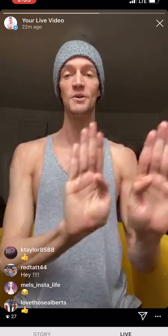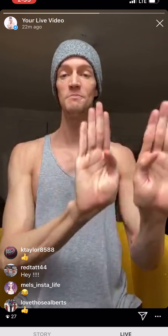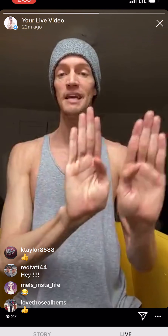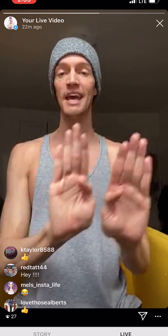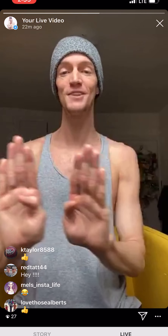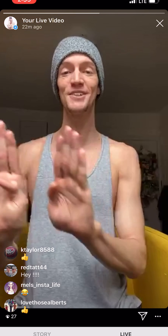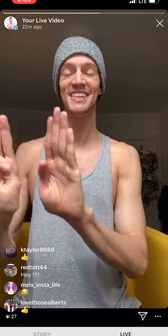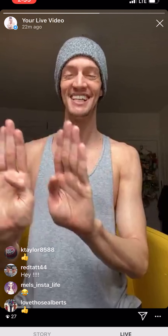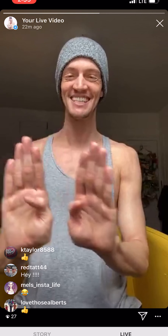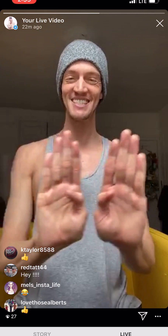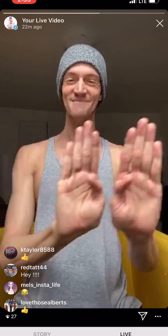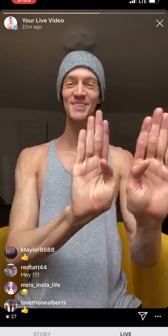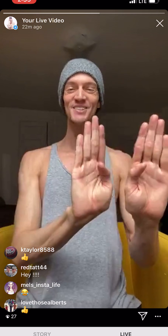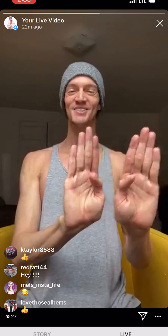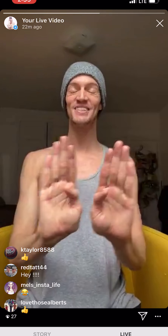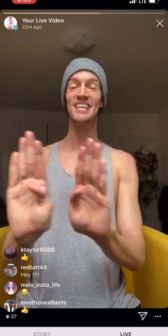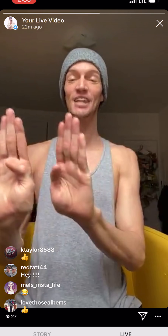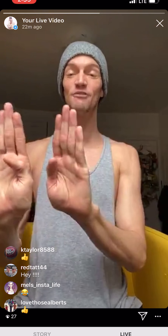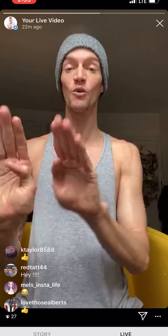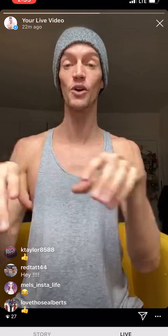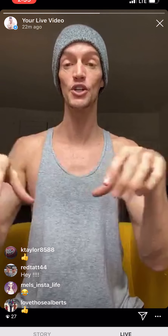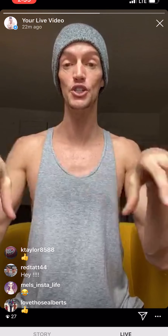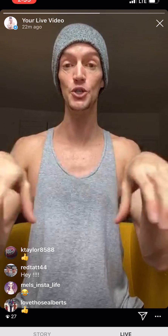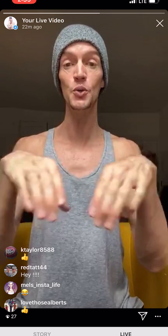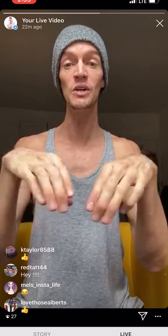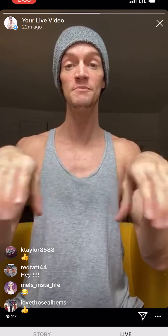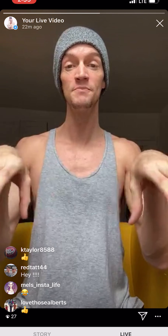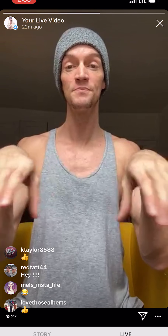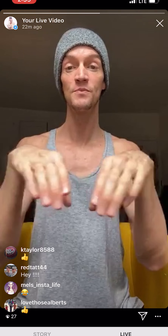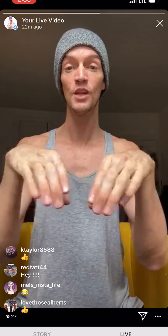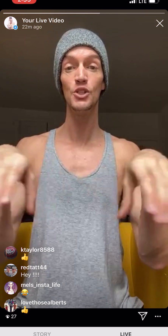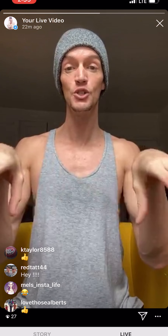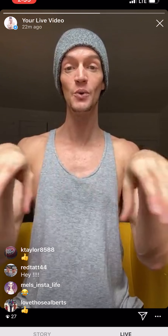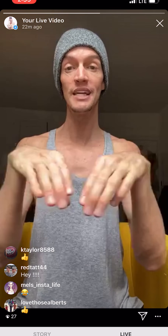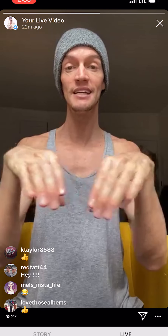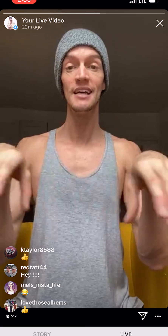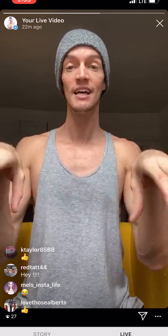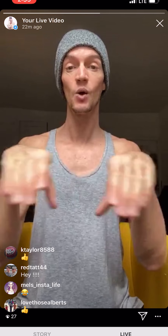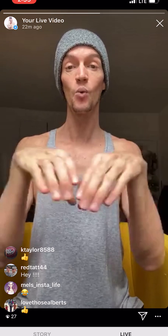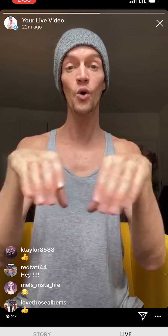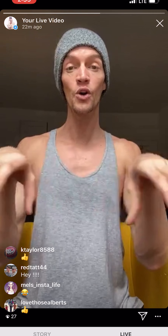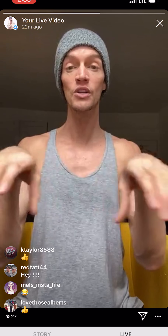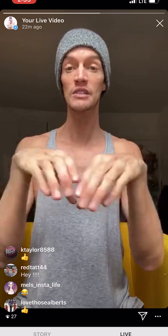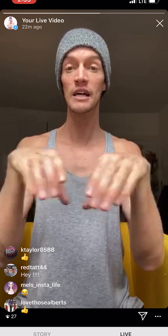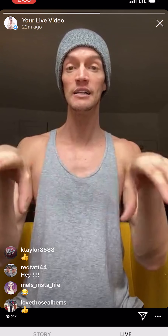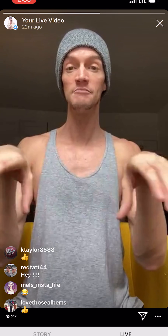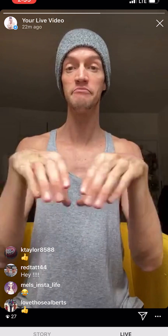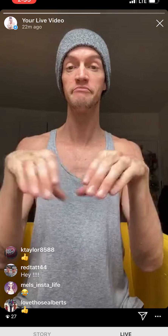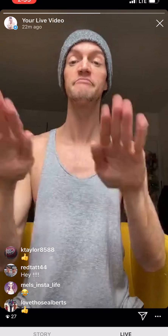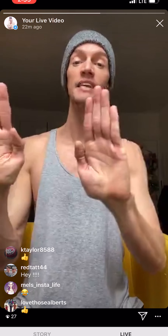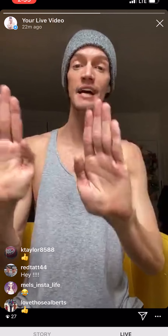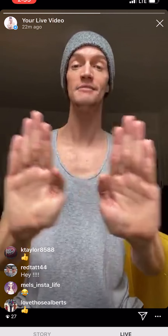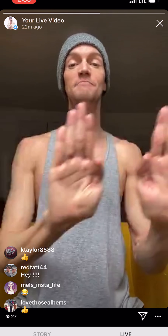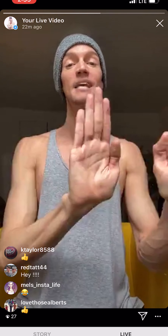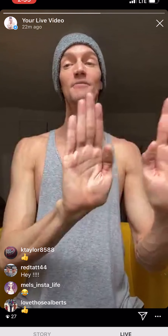behavior. This is similar to the sign for do. Doing. Work. Um, yeah. Behavior. Behavior.